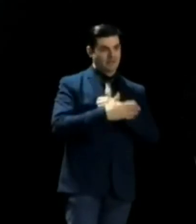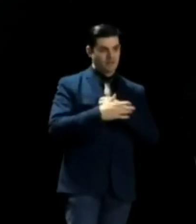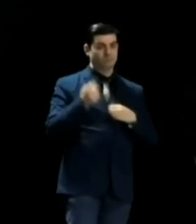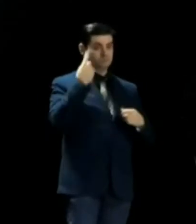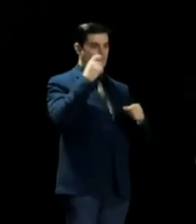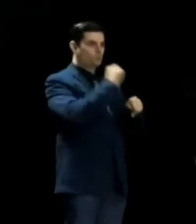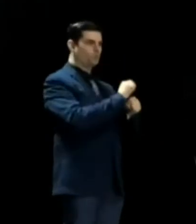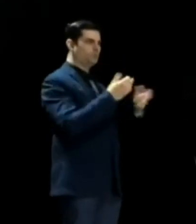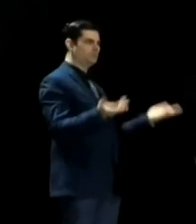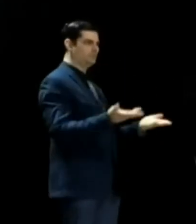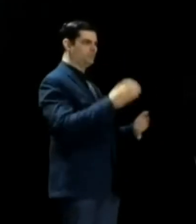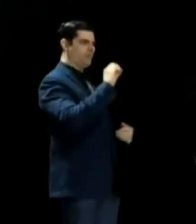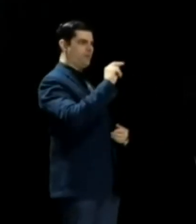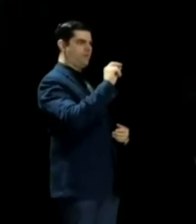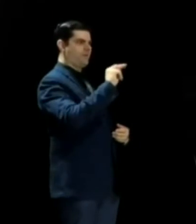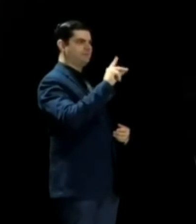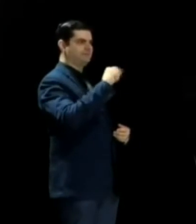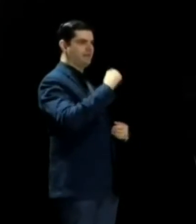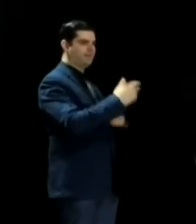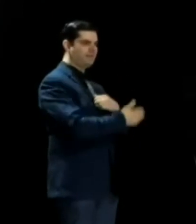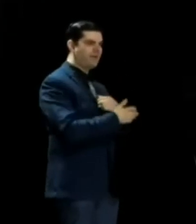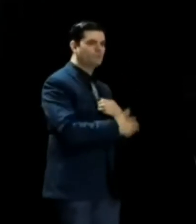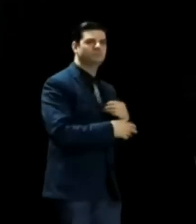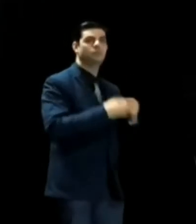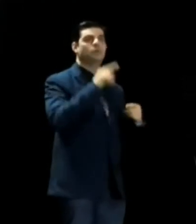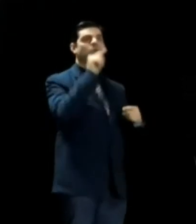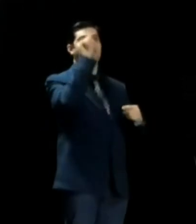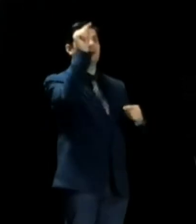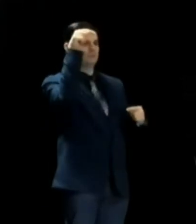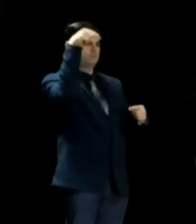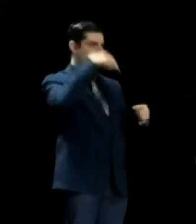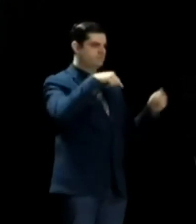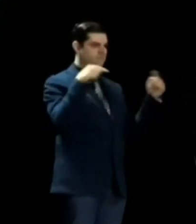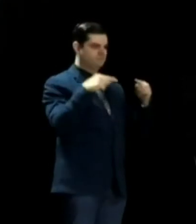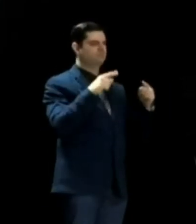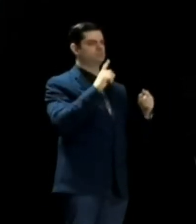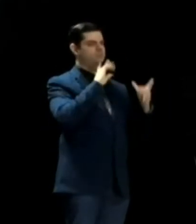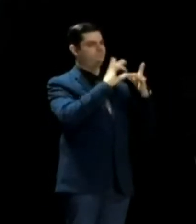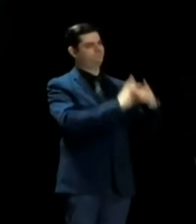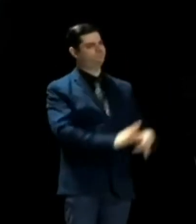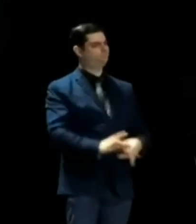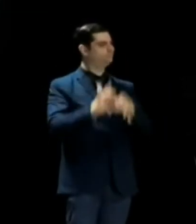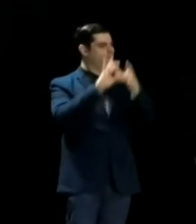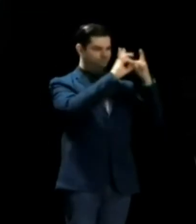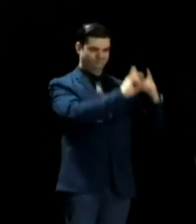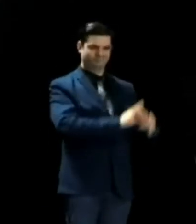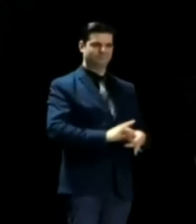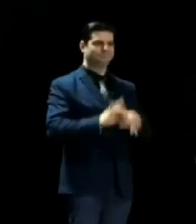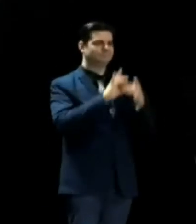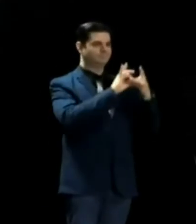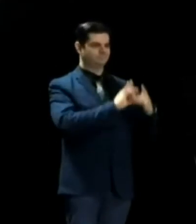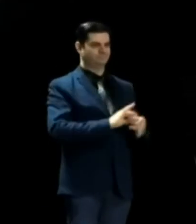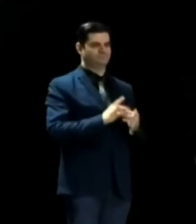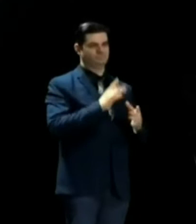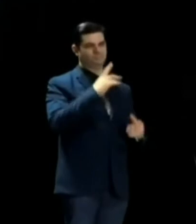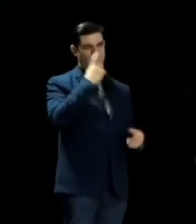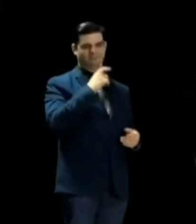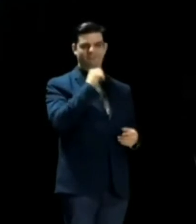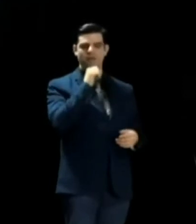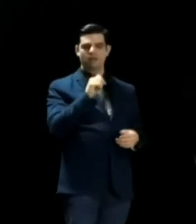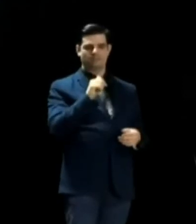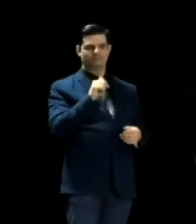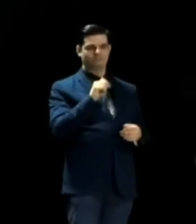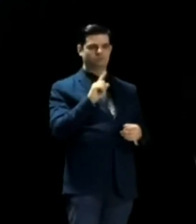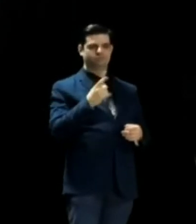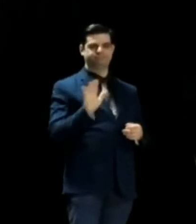our counties. So we have to have coordinated efforts, and we all have to be ready for when a positive case shows its head,